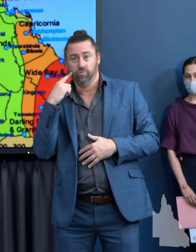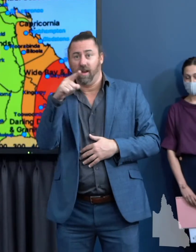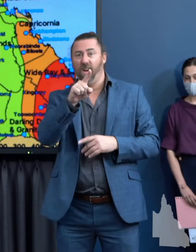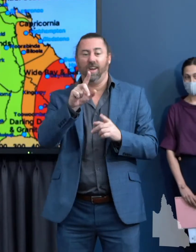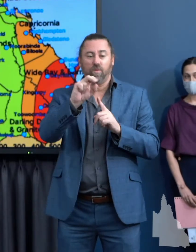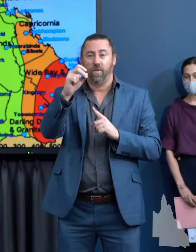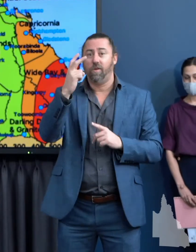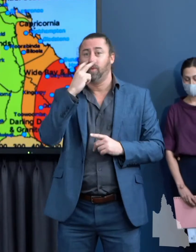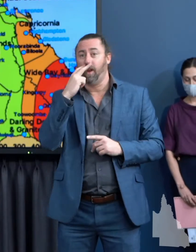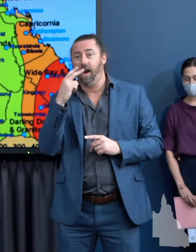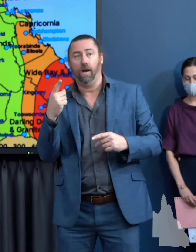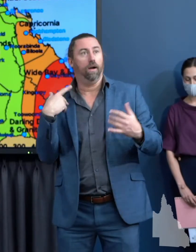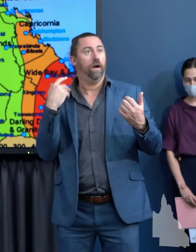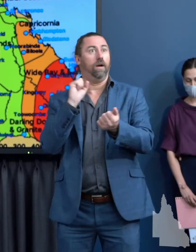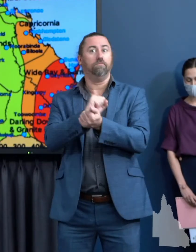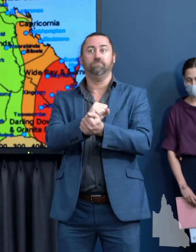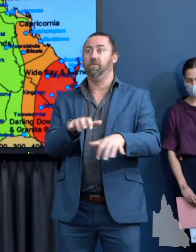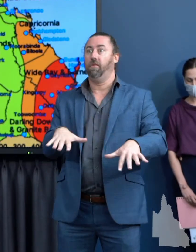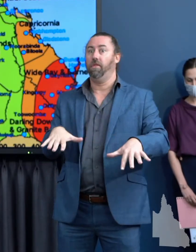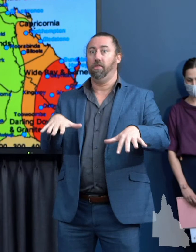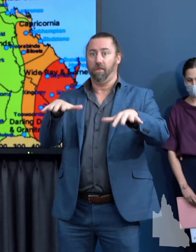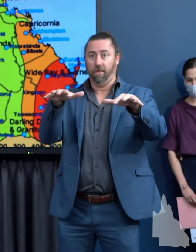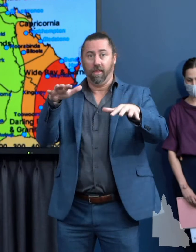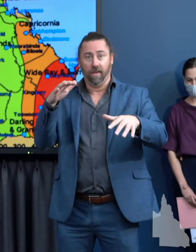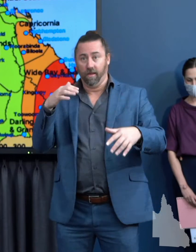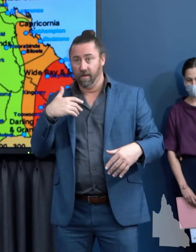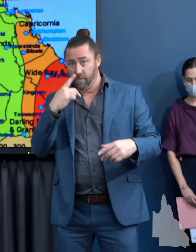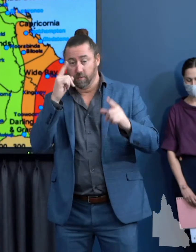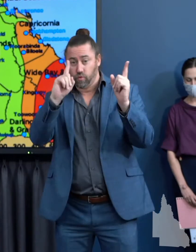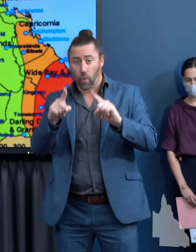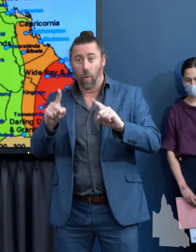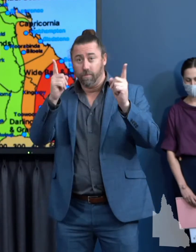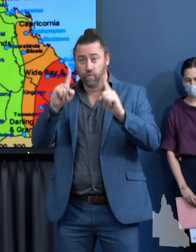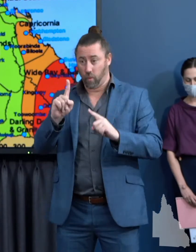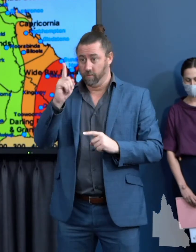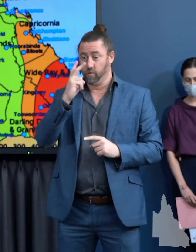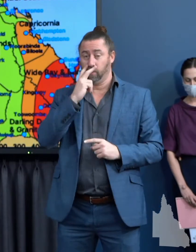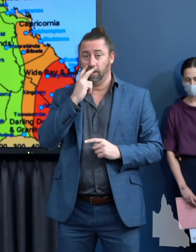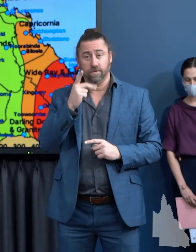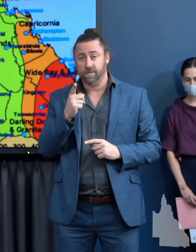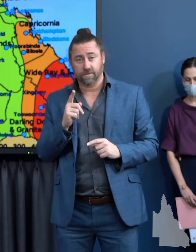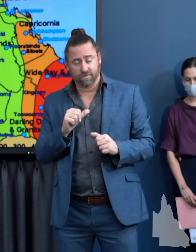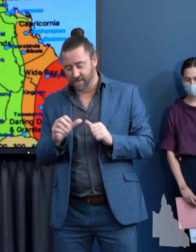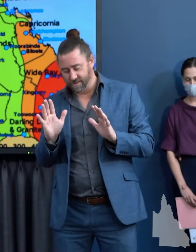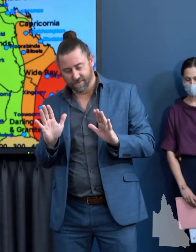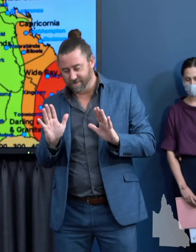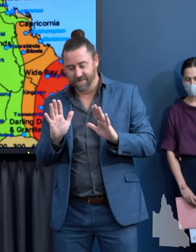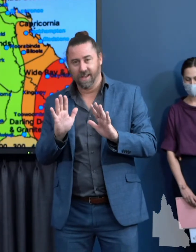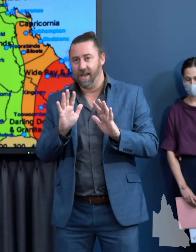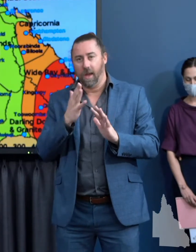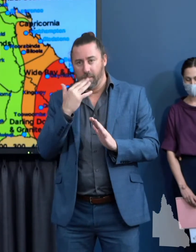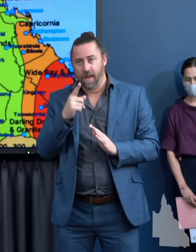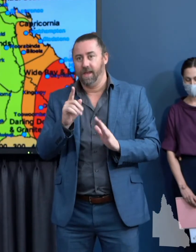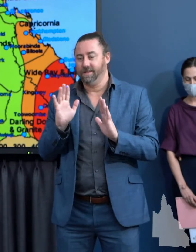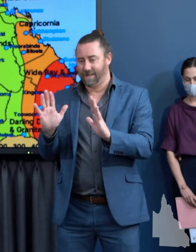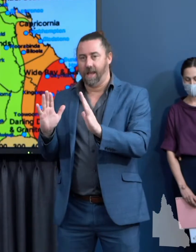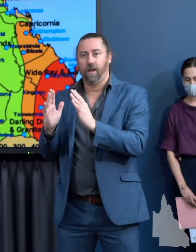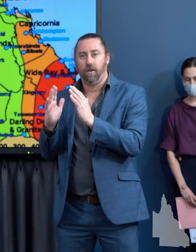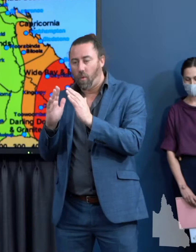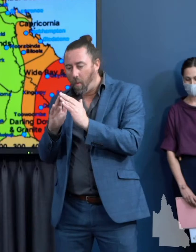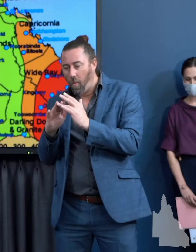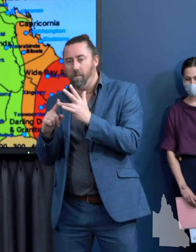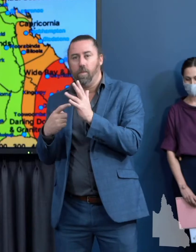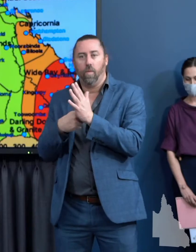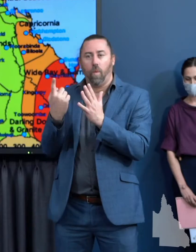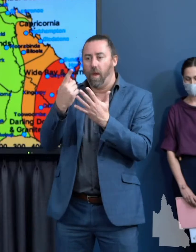midnight tonight when we expect some of those severe storms to be coming in. So that's an added